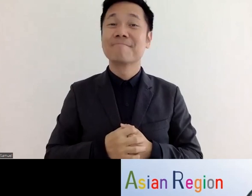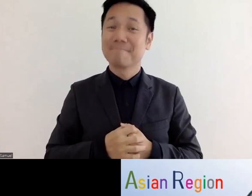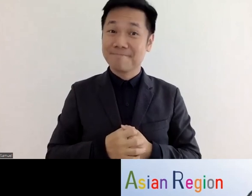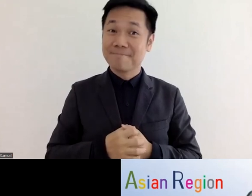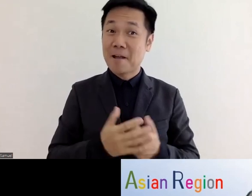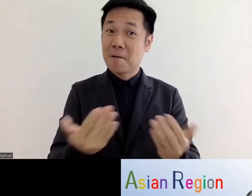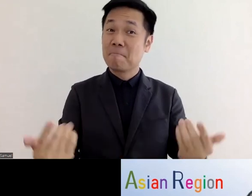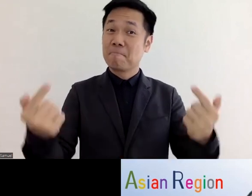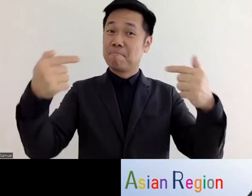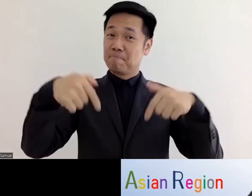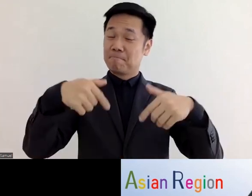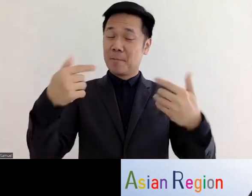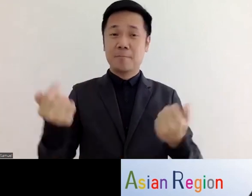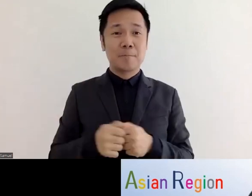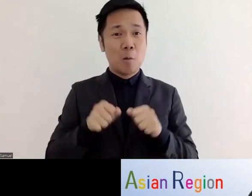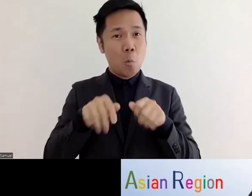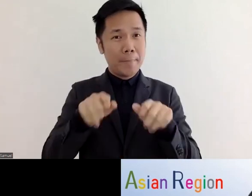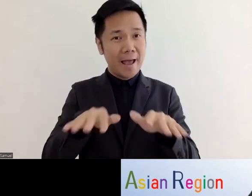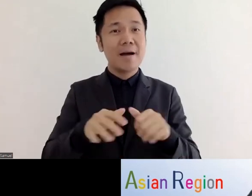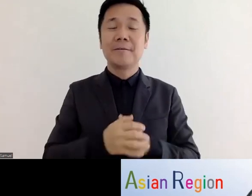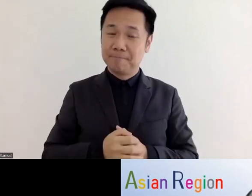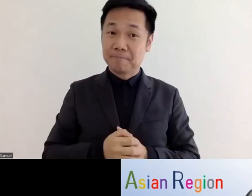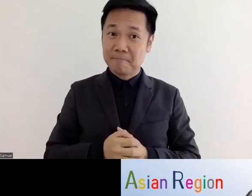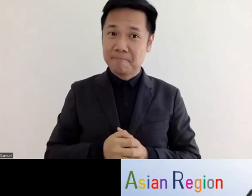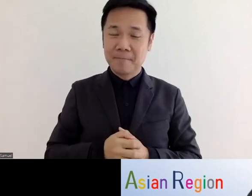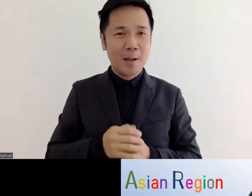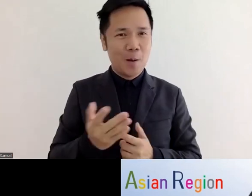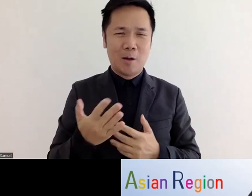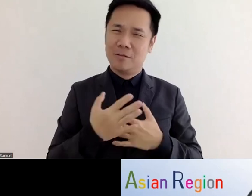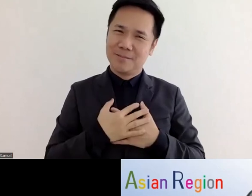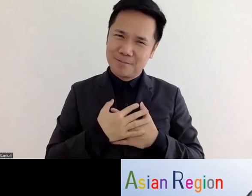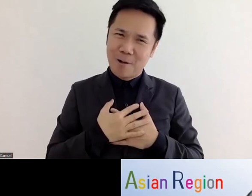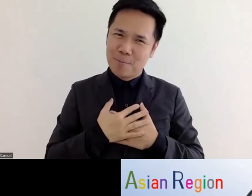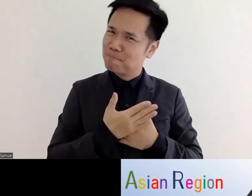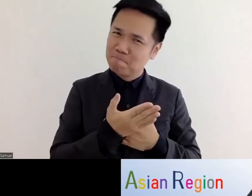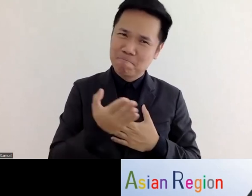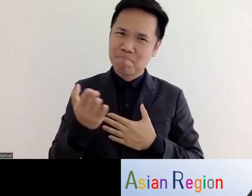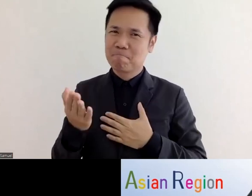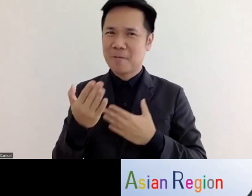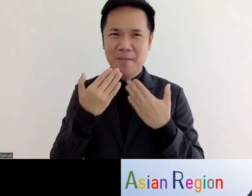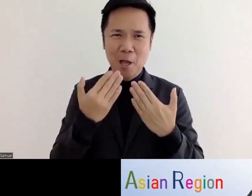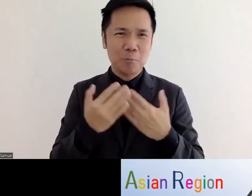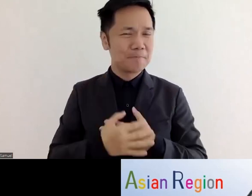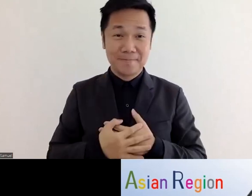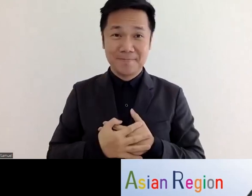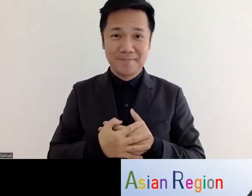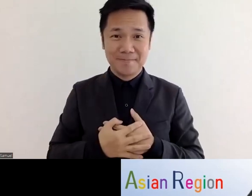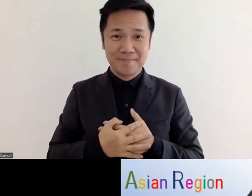webinar. Really great to have all speakers. Thank you, everyone. Thanks all the